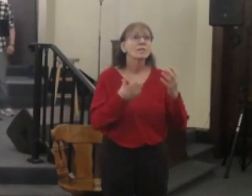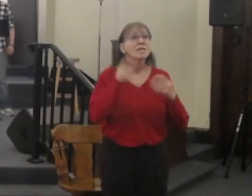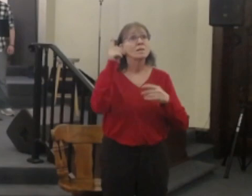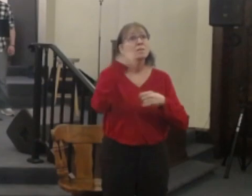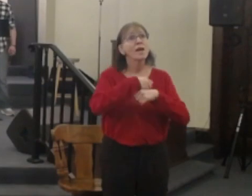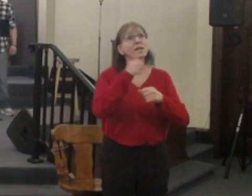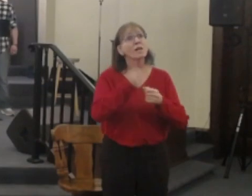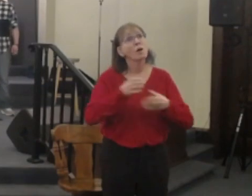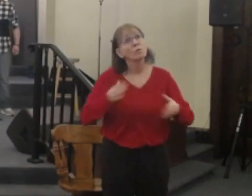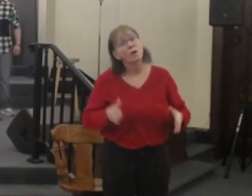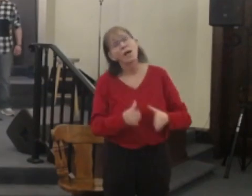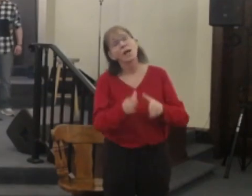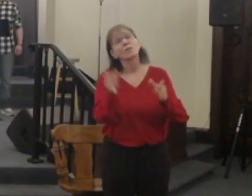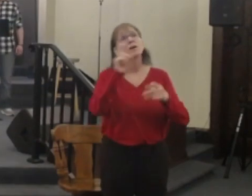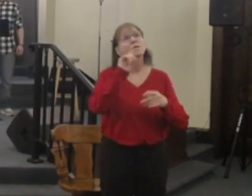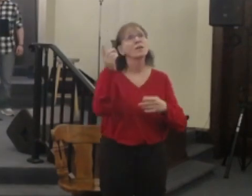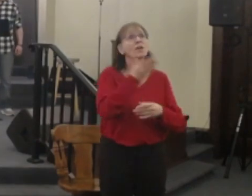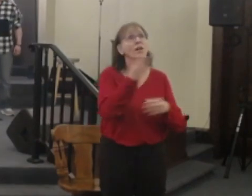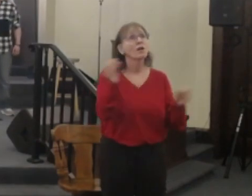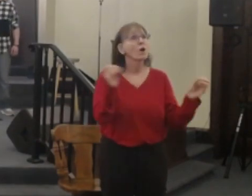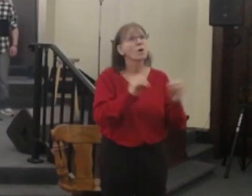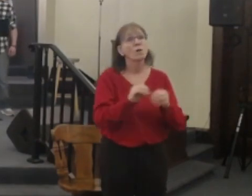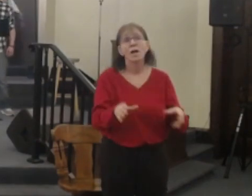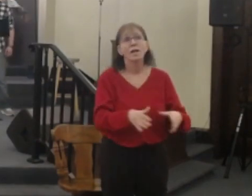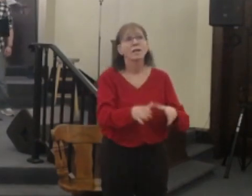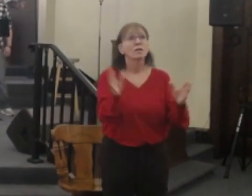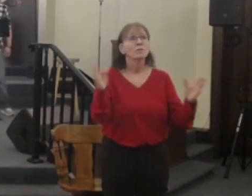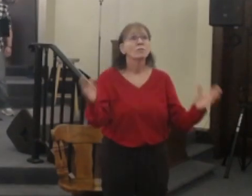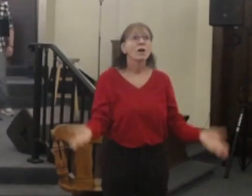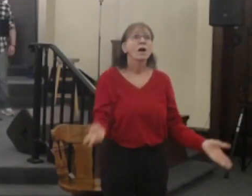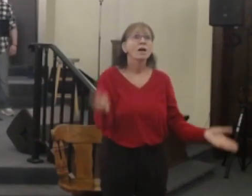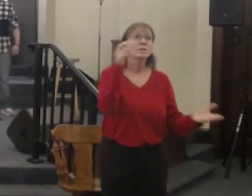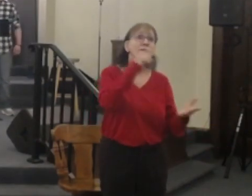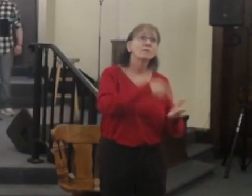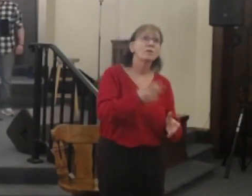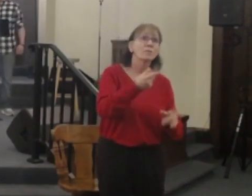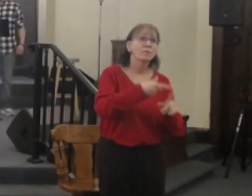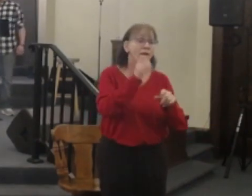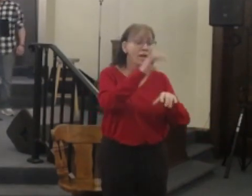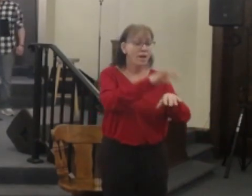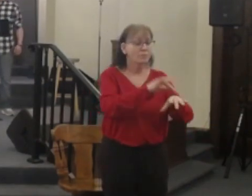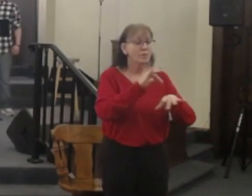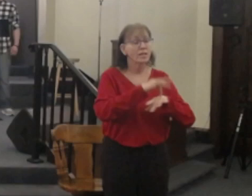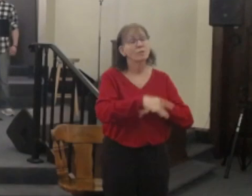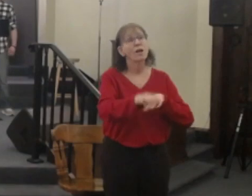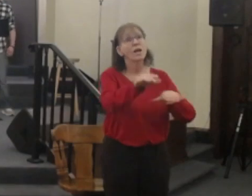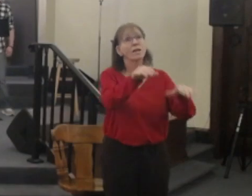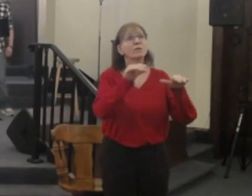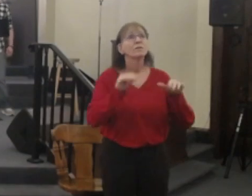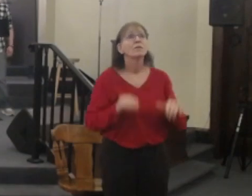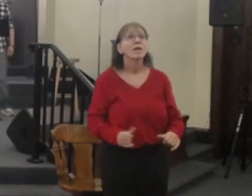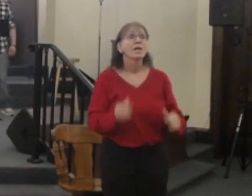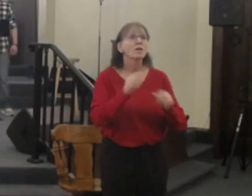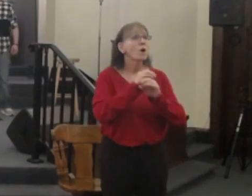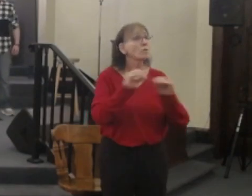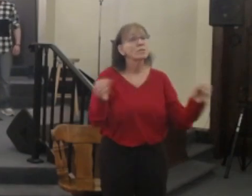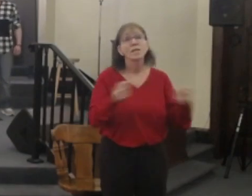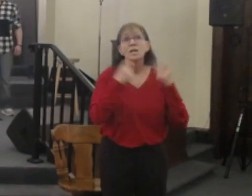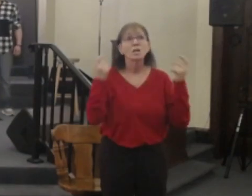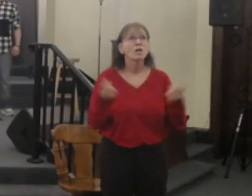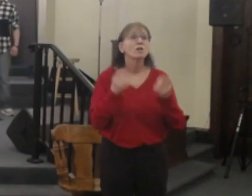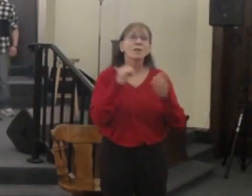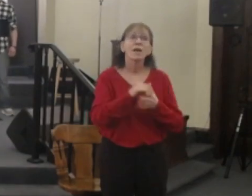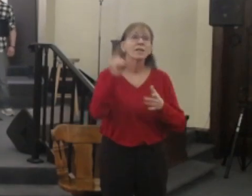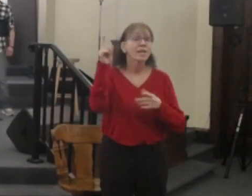Oh, he makes a way where there ain't no way. Rises up from an empty grave. Ain't no